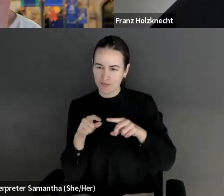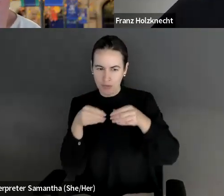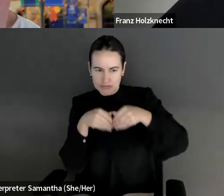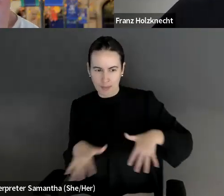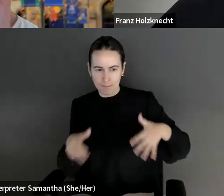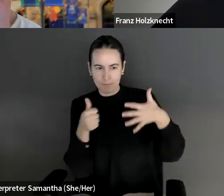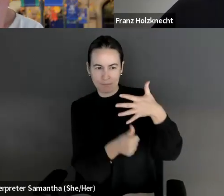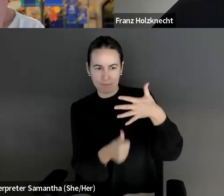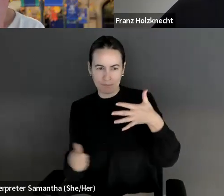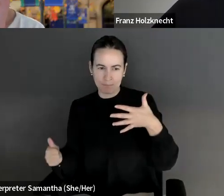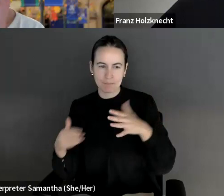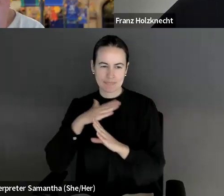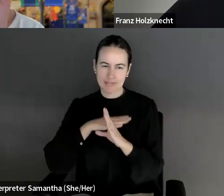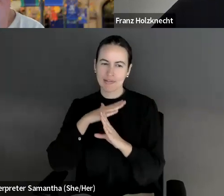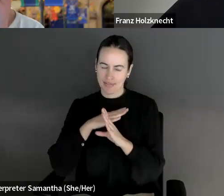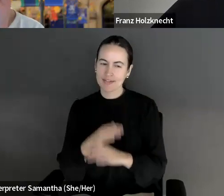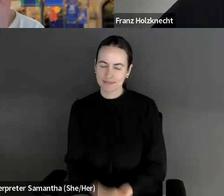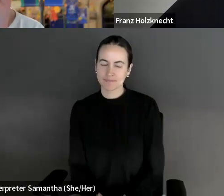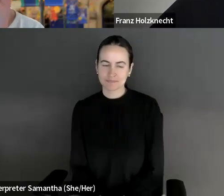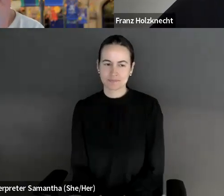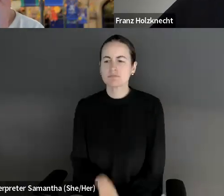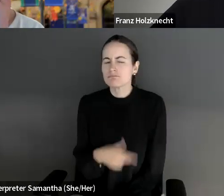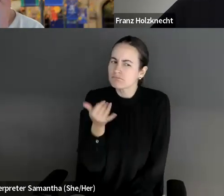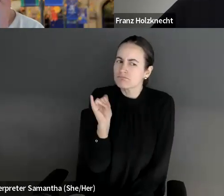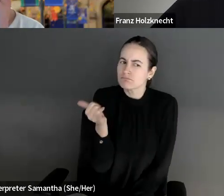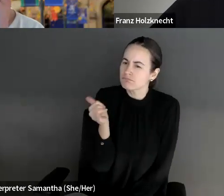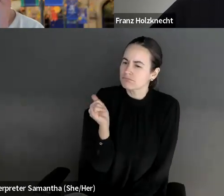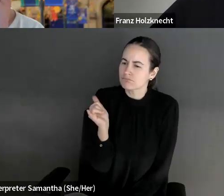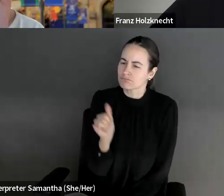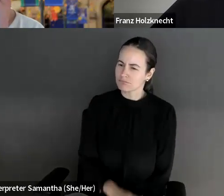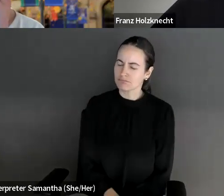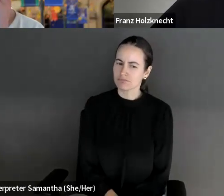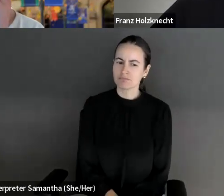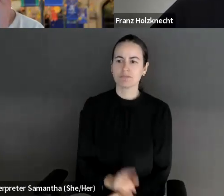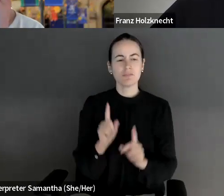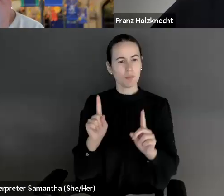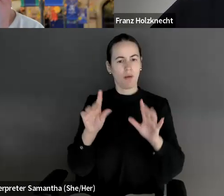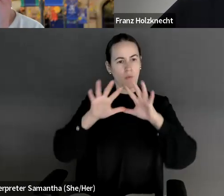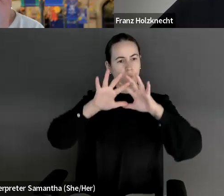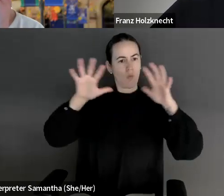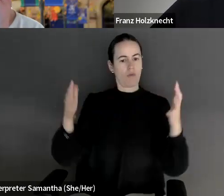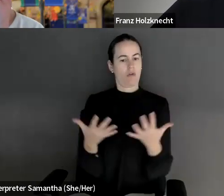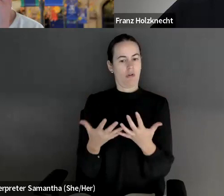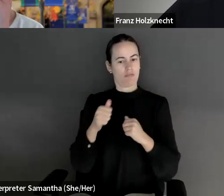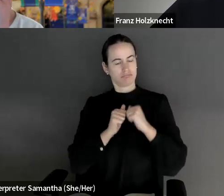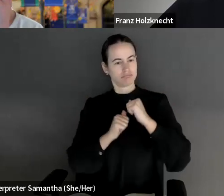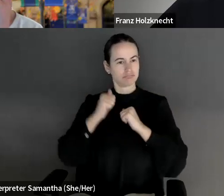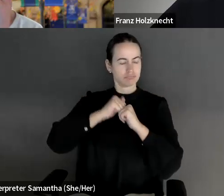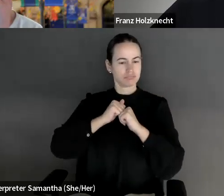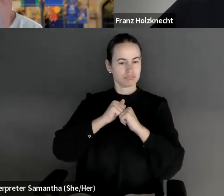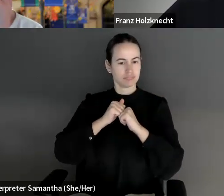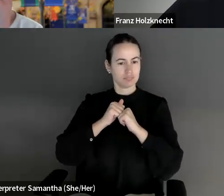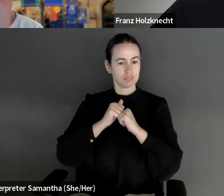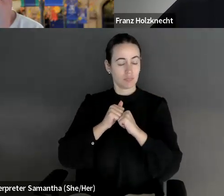Yeah, but yeah, we're not sure if we found, like for the overall structure, if we find that 1 and 2 should